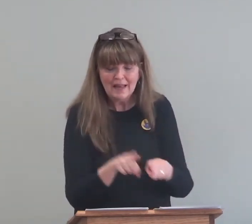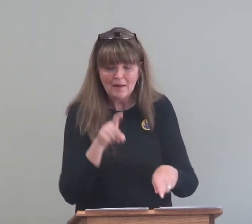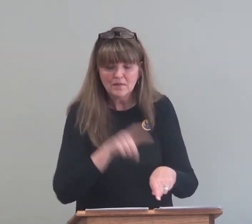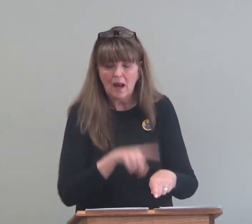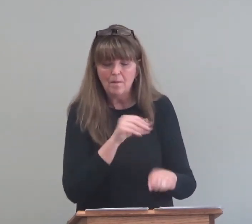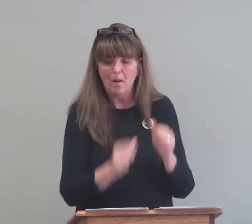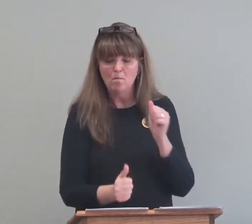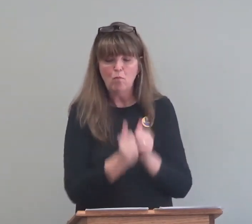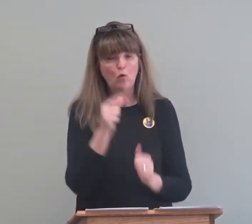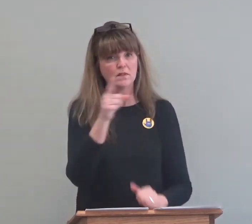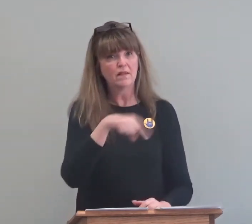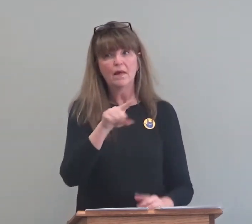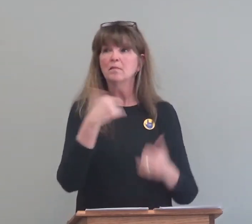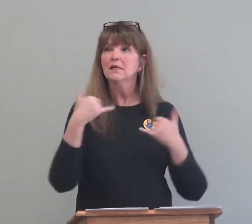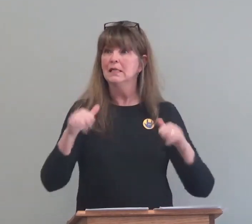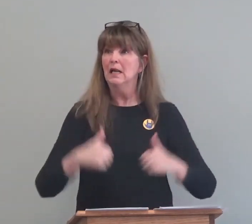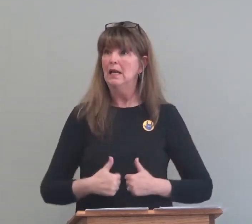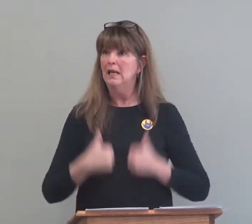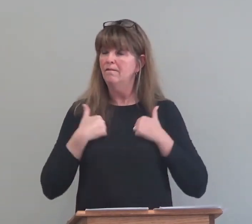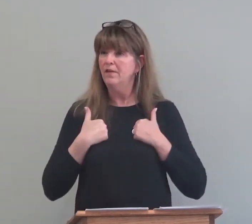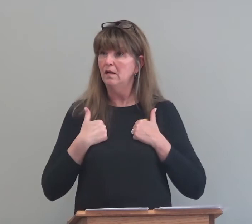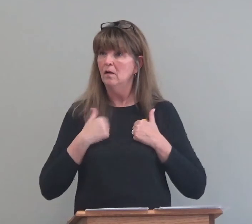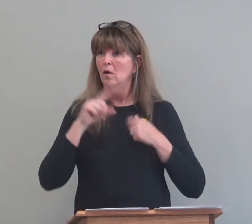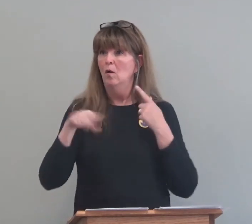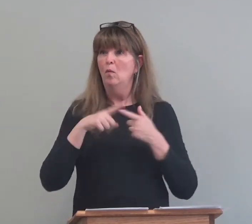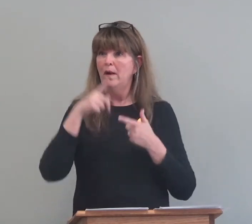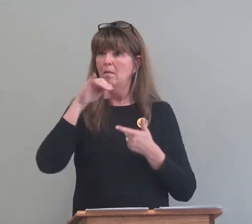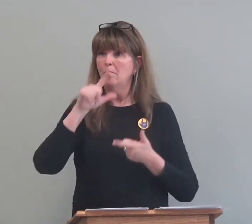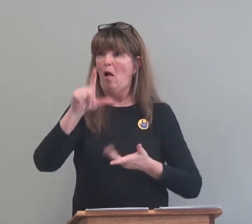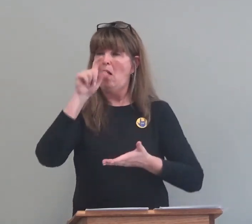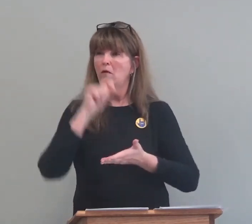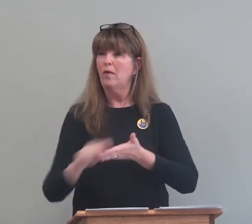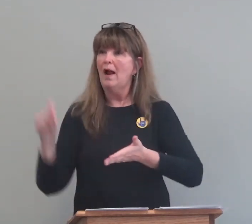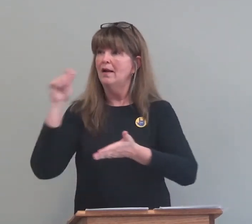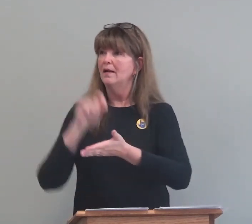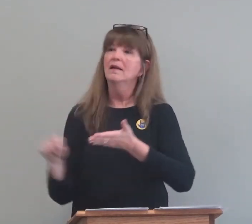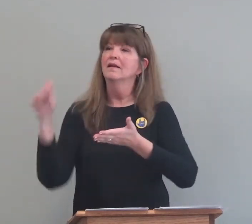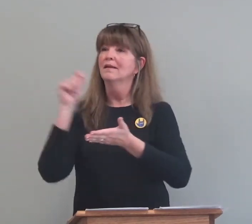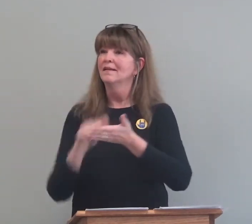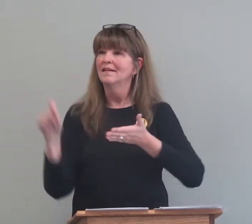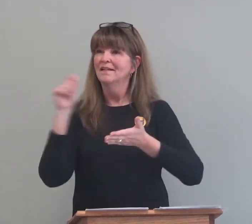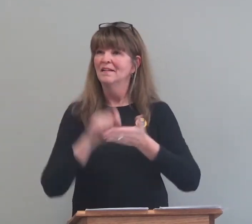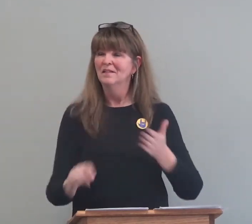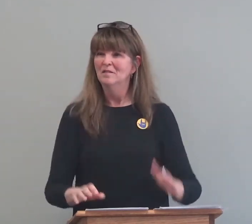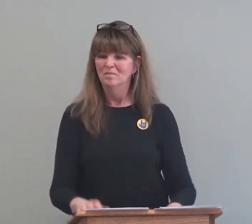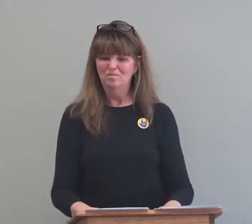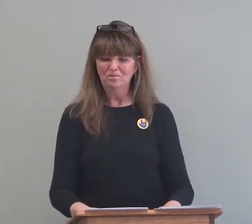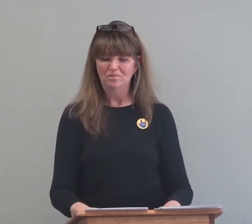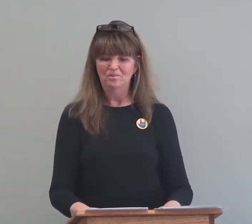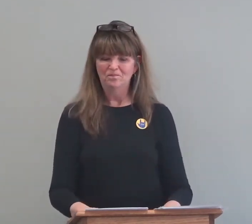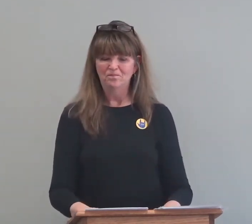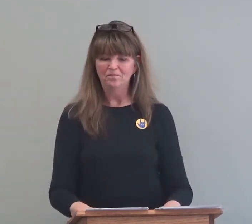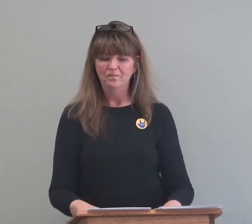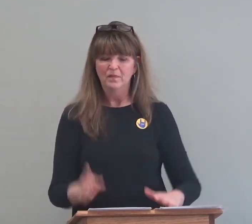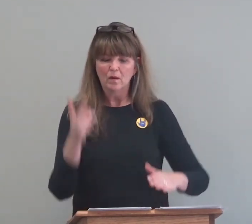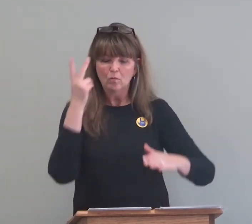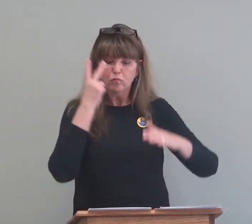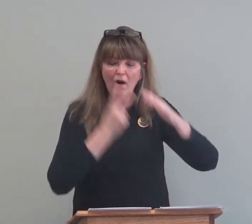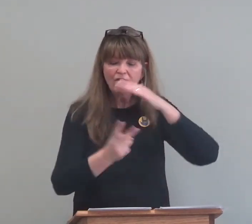than 500 brothers and sisters saw them, and some of them are still living during the time of Paul's writing.